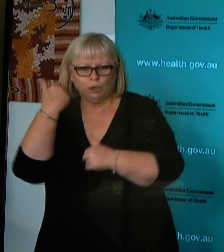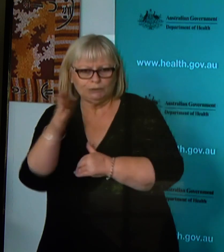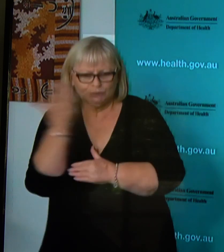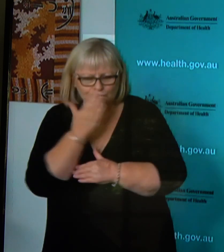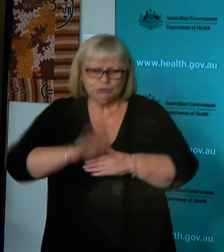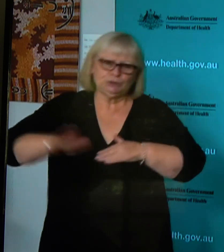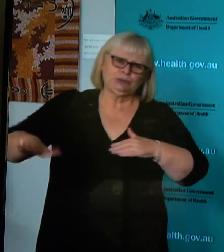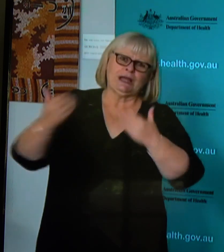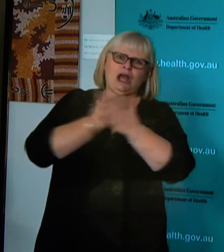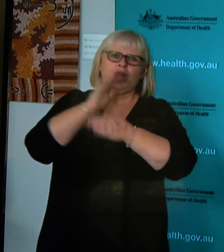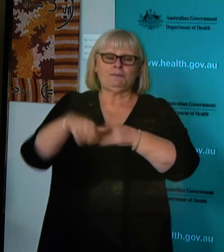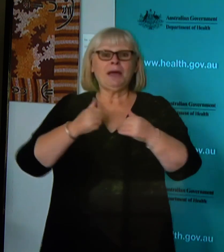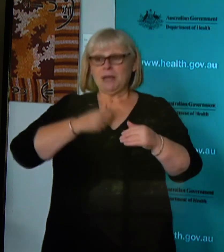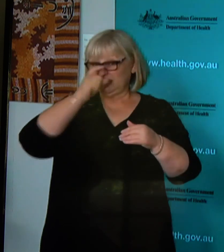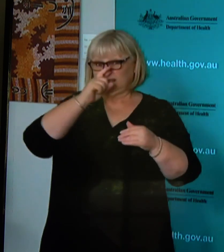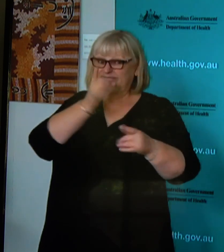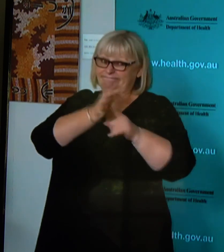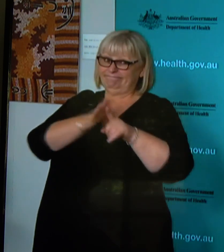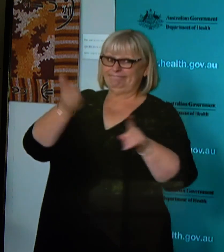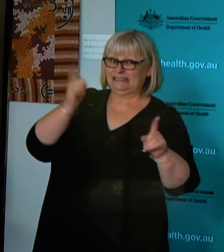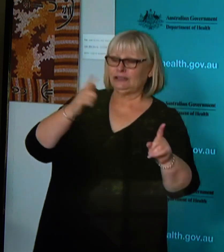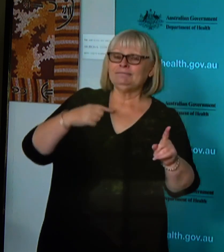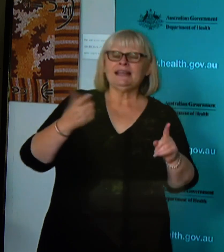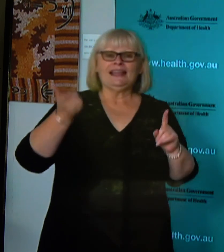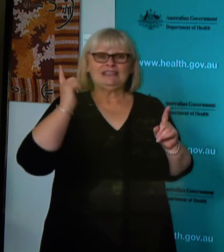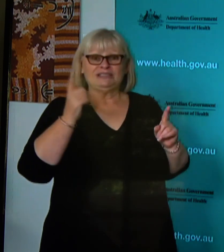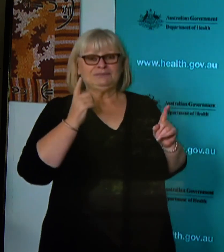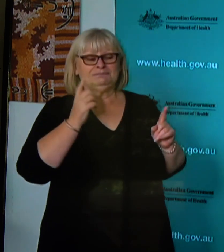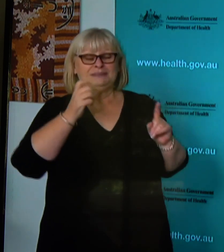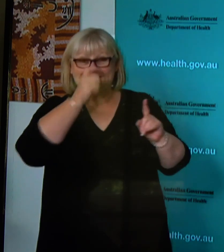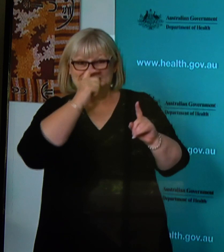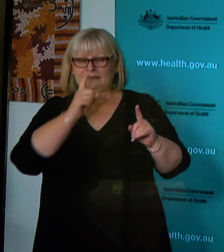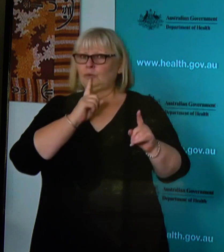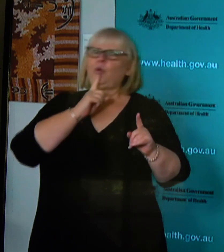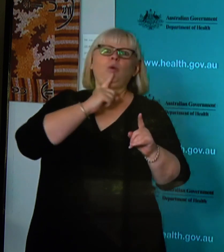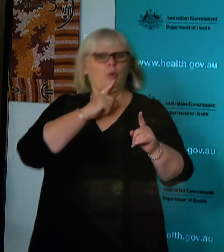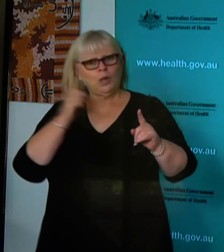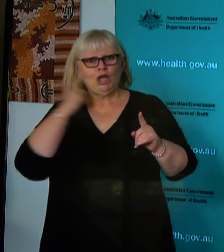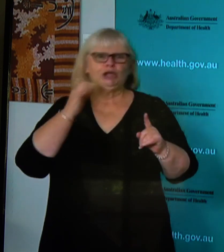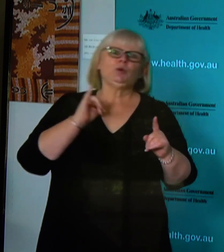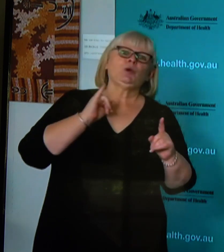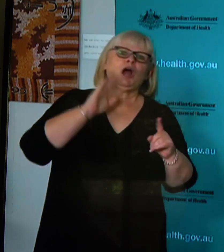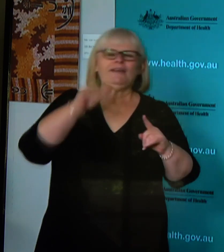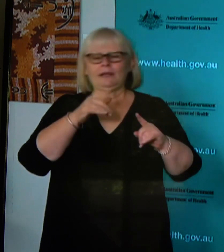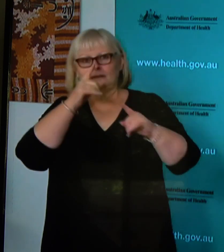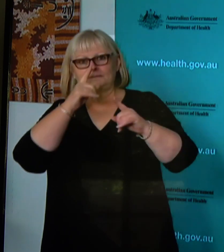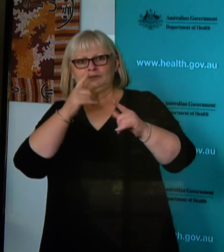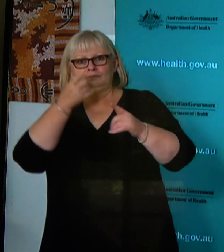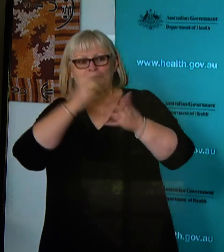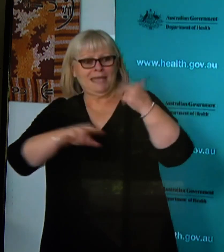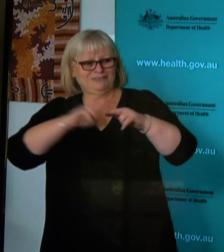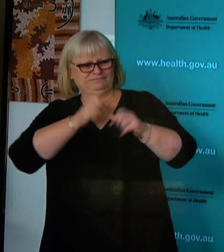and so forth. My sister is a teacher. I've heard from her this morning some very disturbing things about being abused